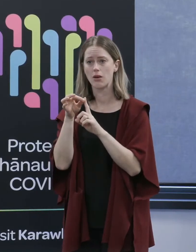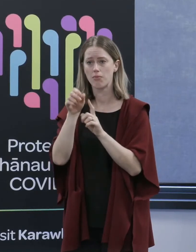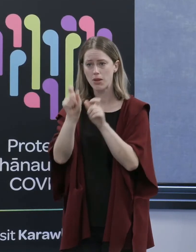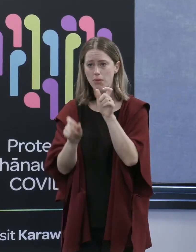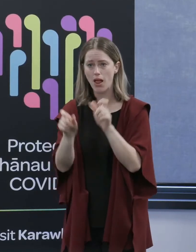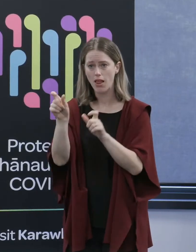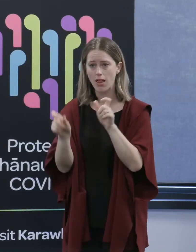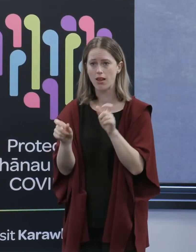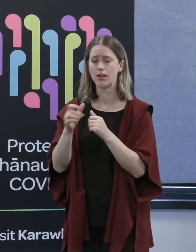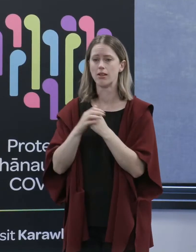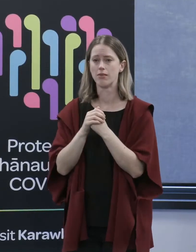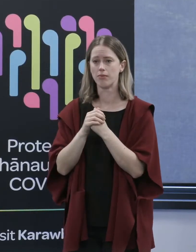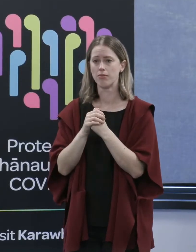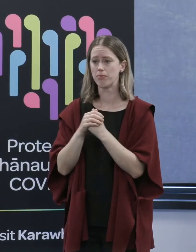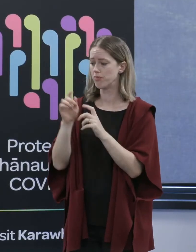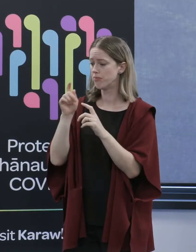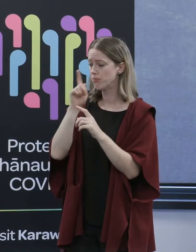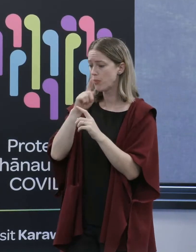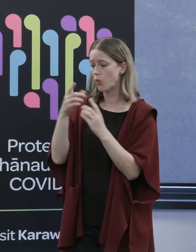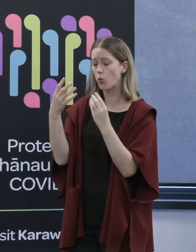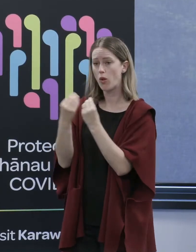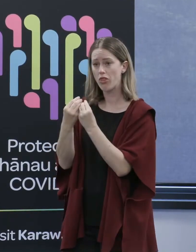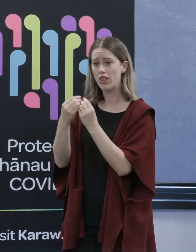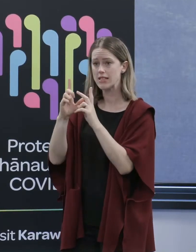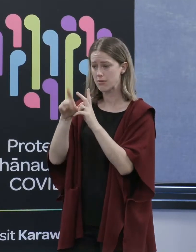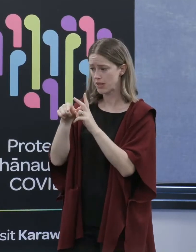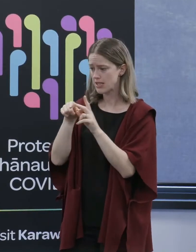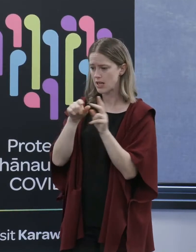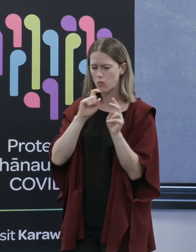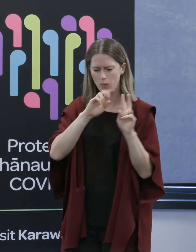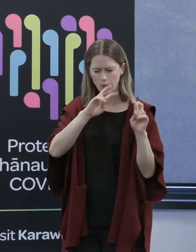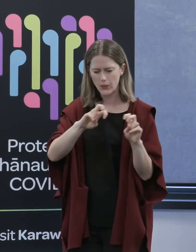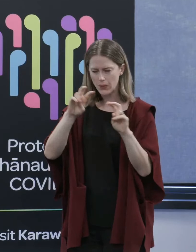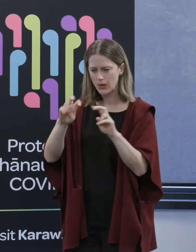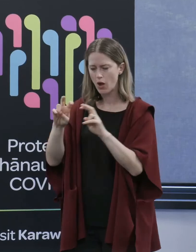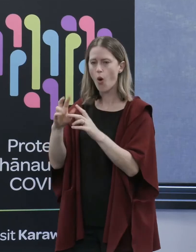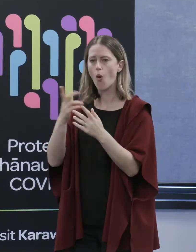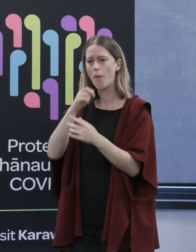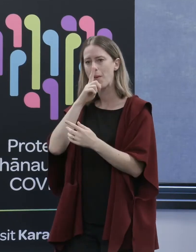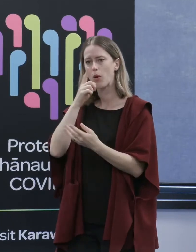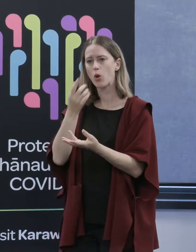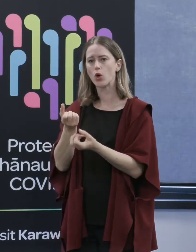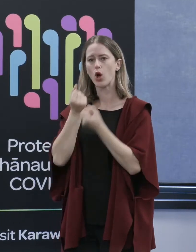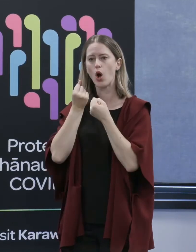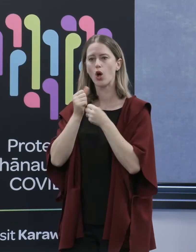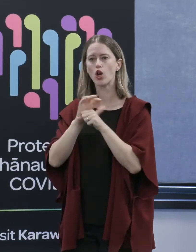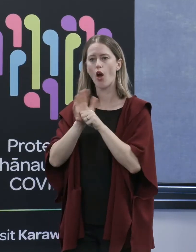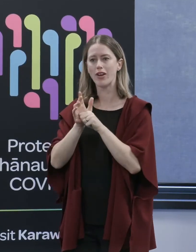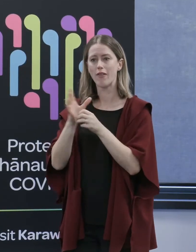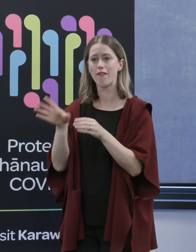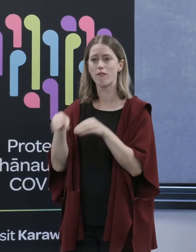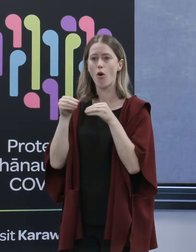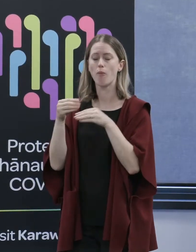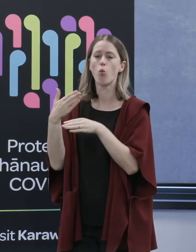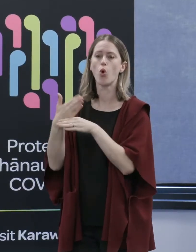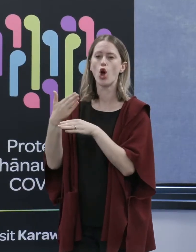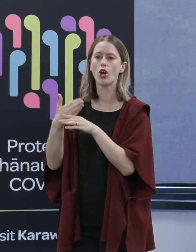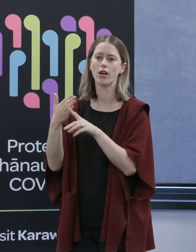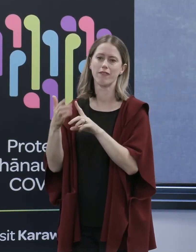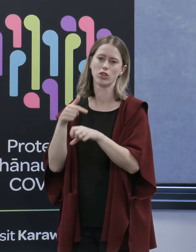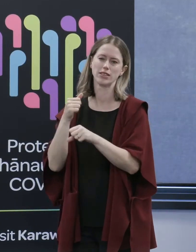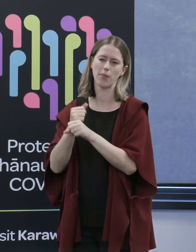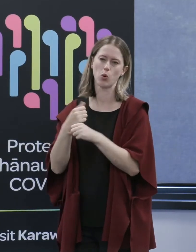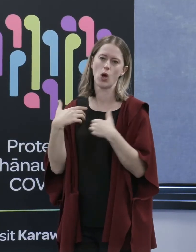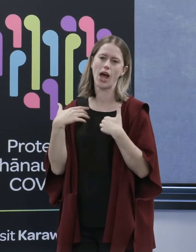participants, people with disability, and those who were infected with COVID-19 at work, including healthcare